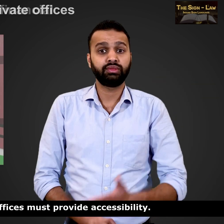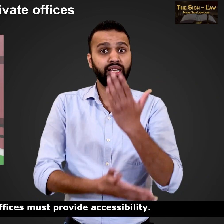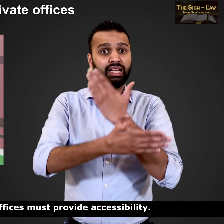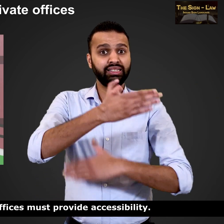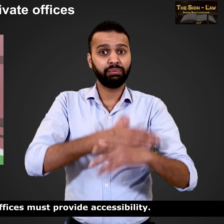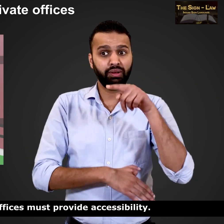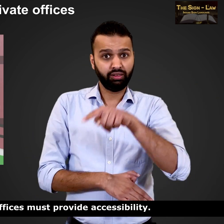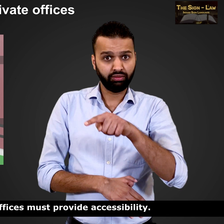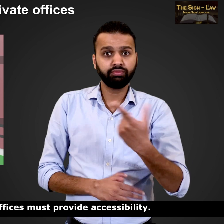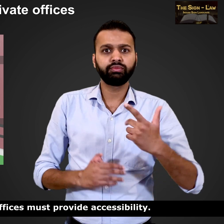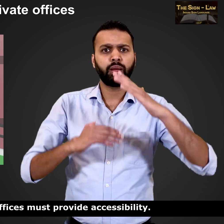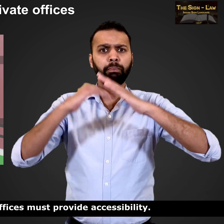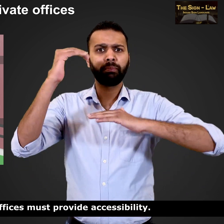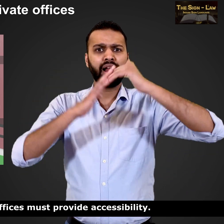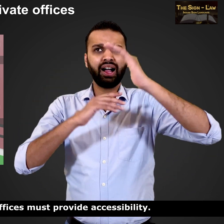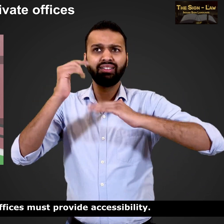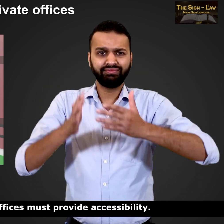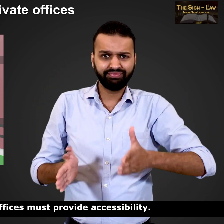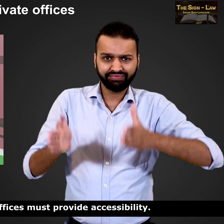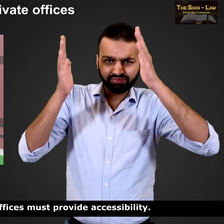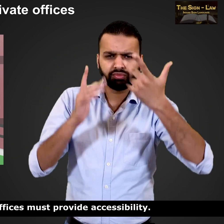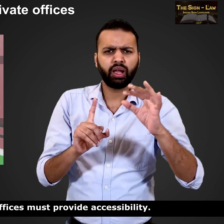Private and government offices must provide accessibility.